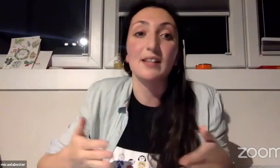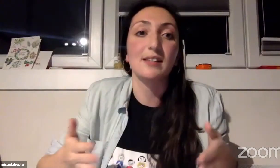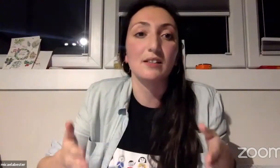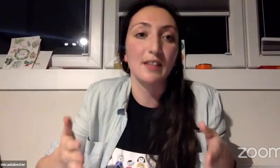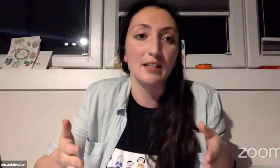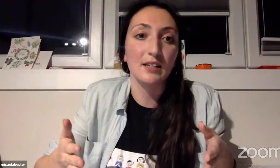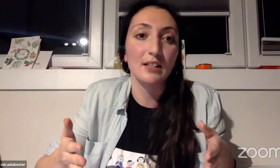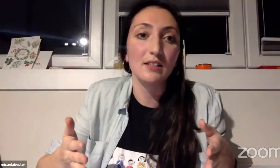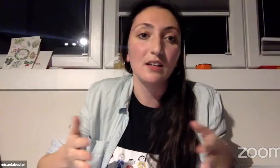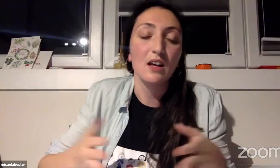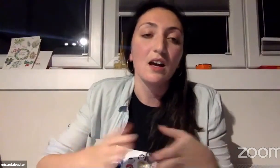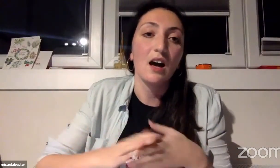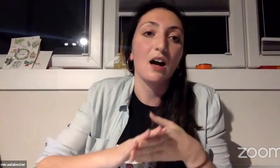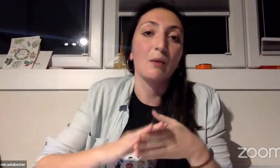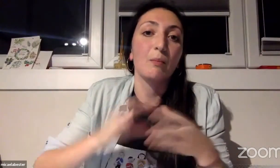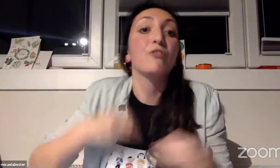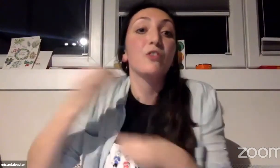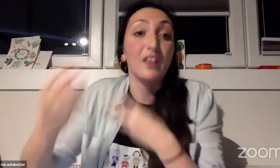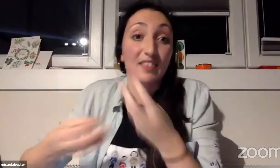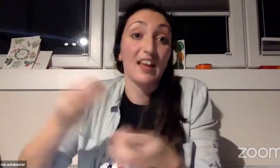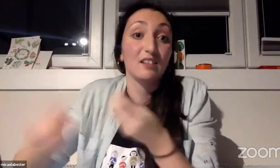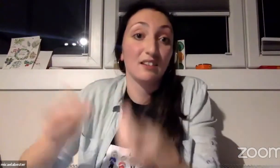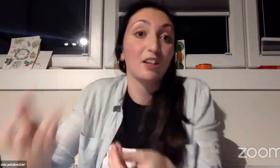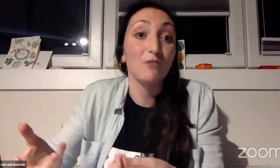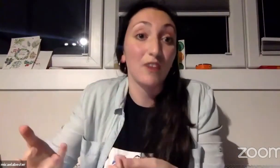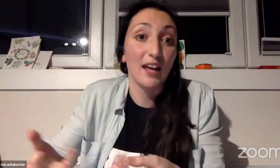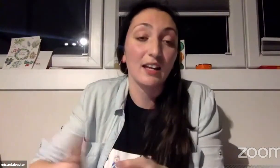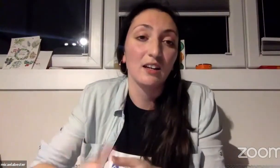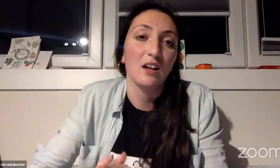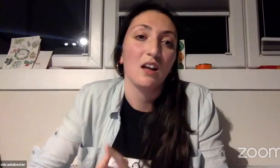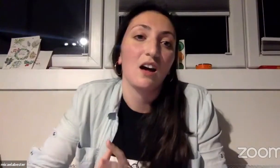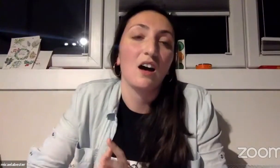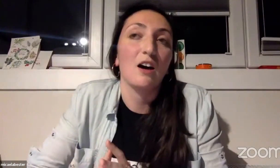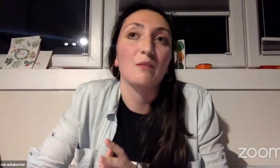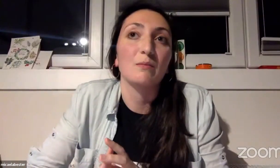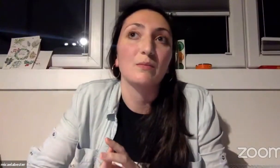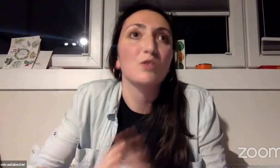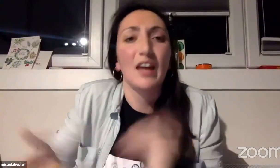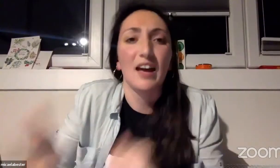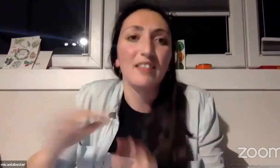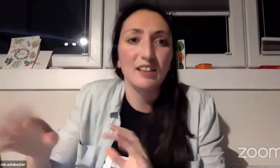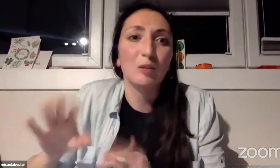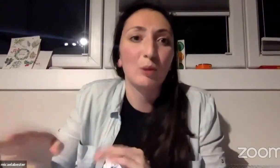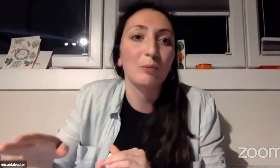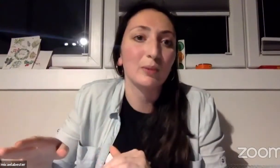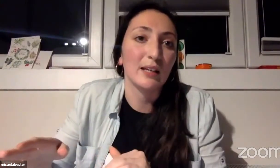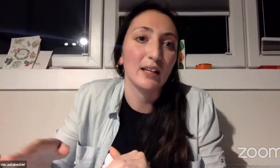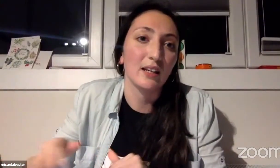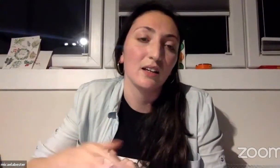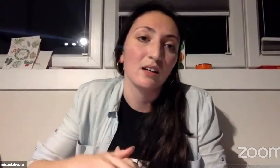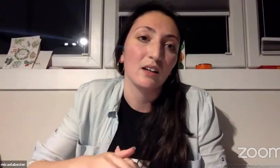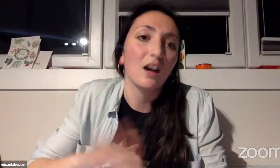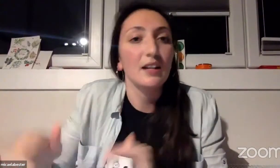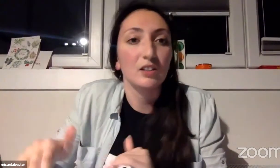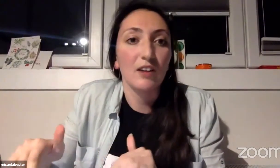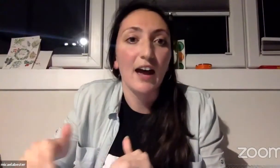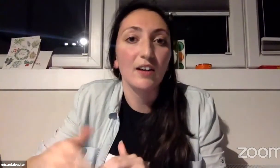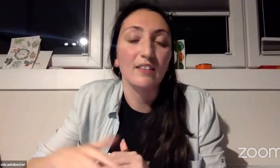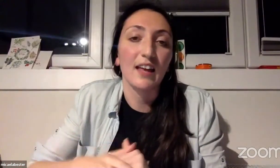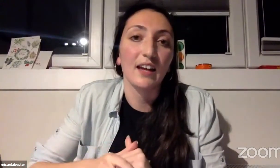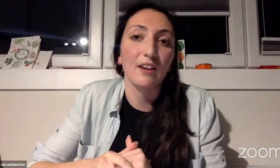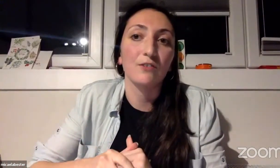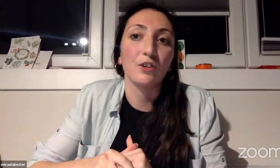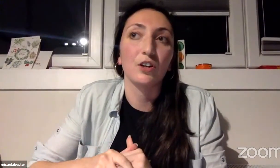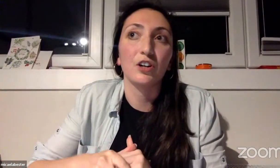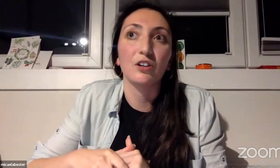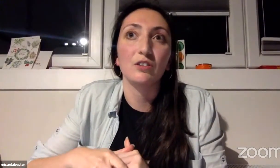a BSL sentence before they then convey it. So yeah, I think they're probably cutting a lot out,